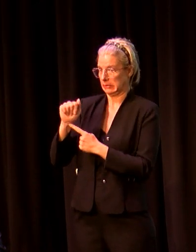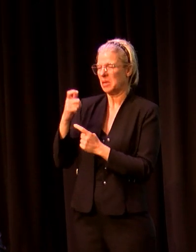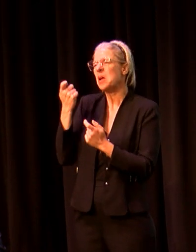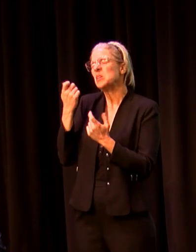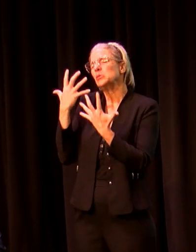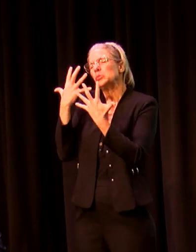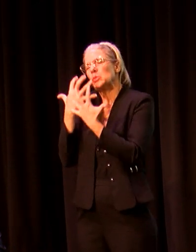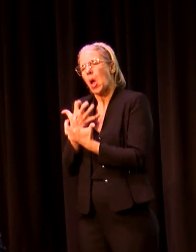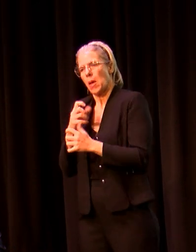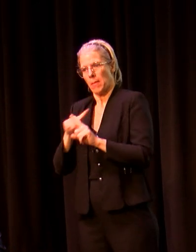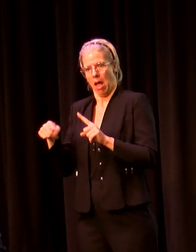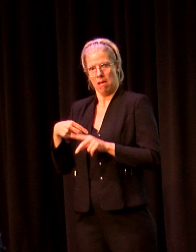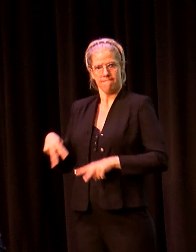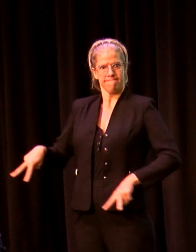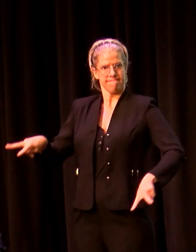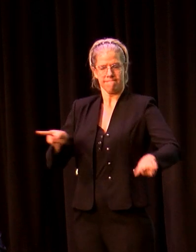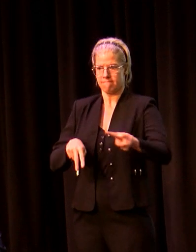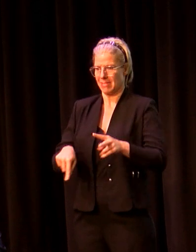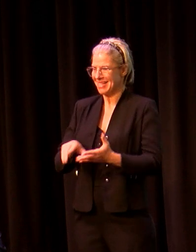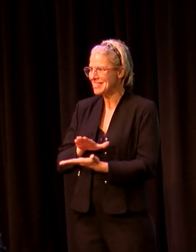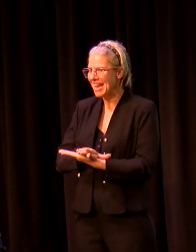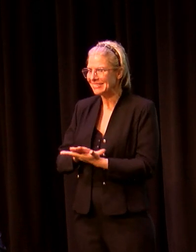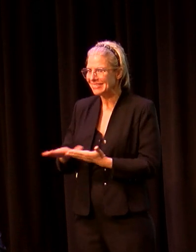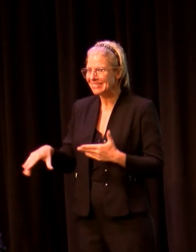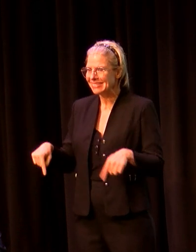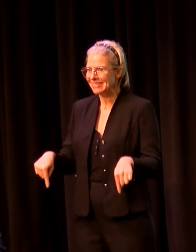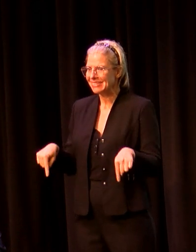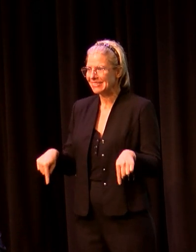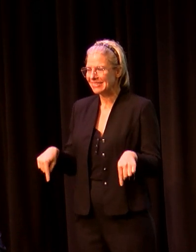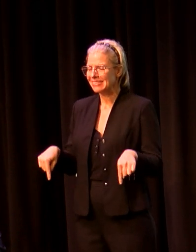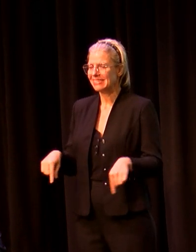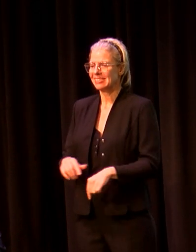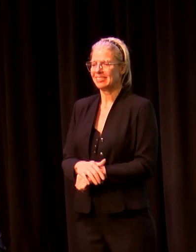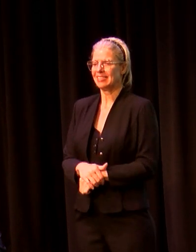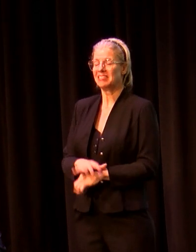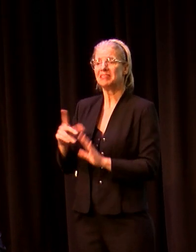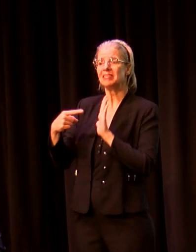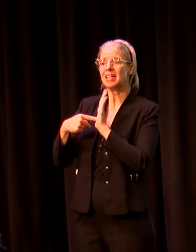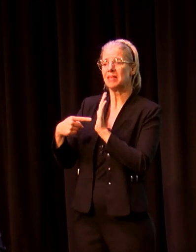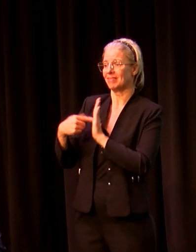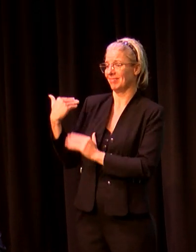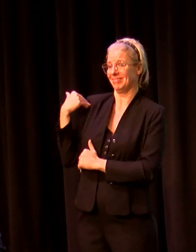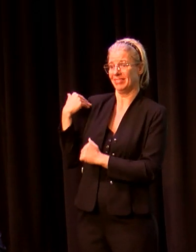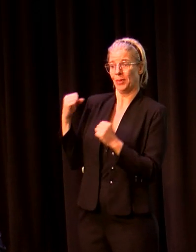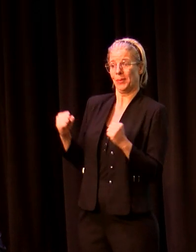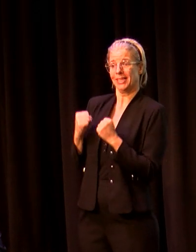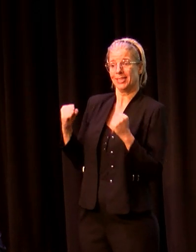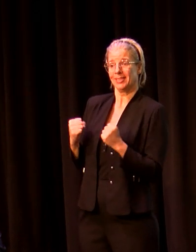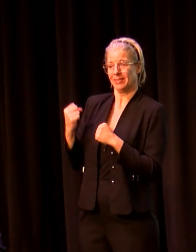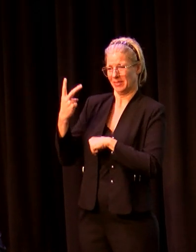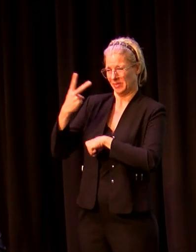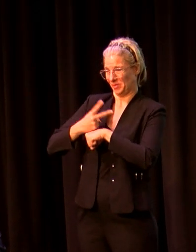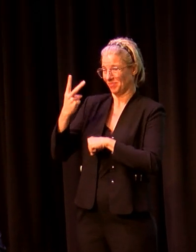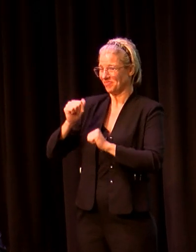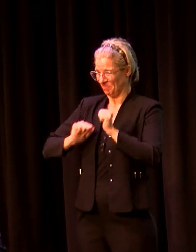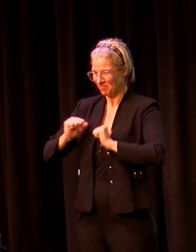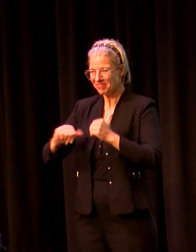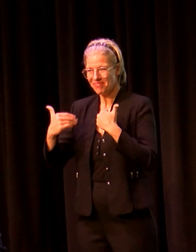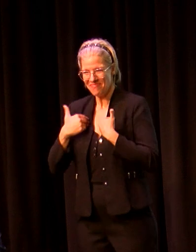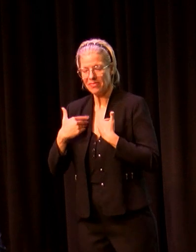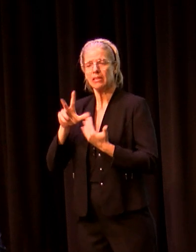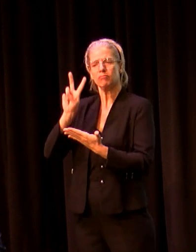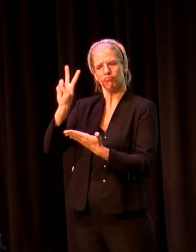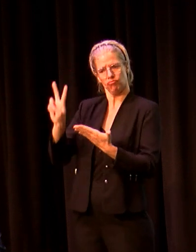quite amazing. But just one sample is like last winter, we did a 2-day show, and then we had 2 hours of